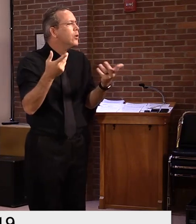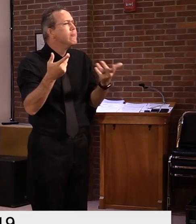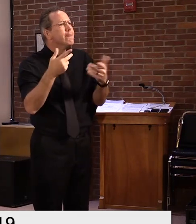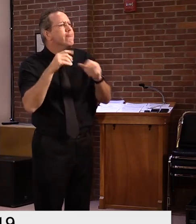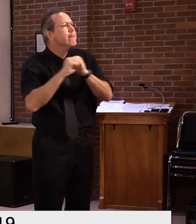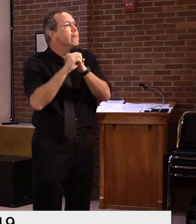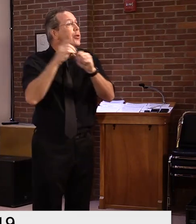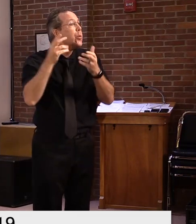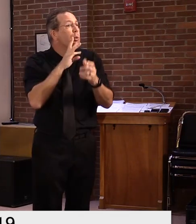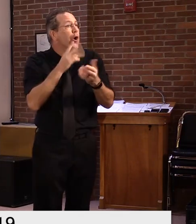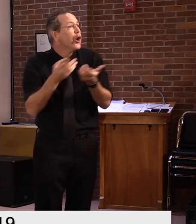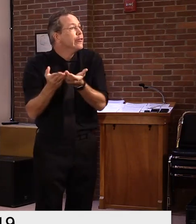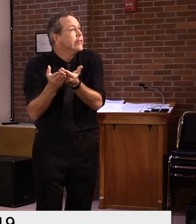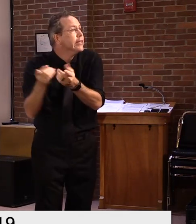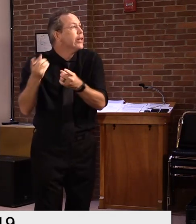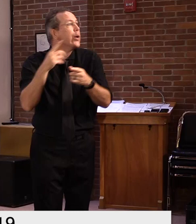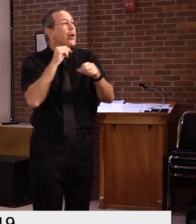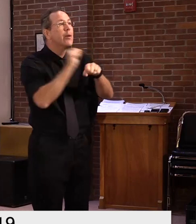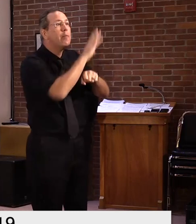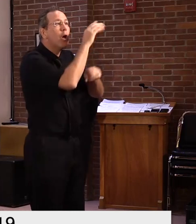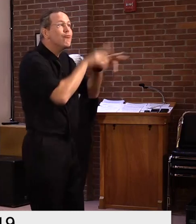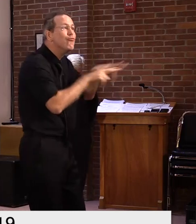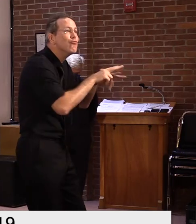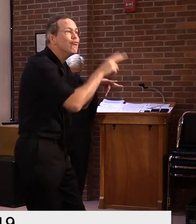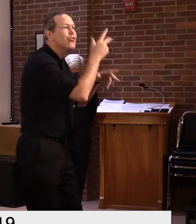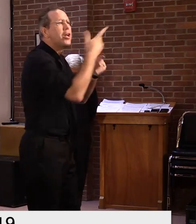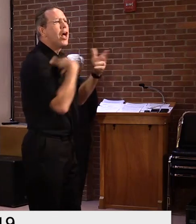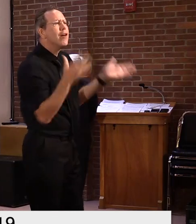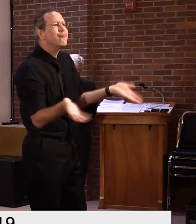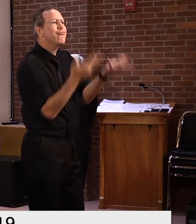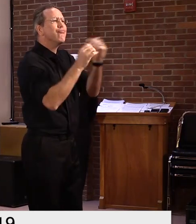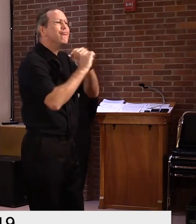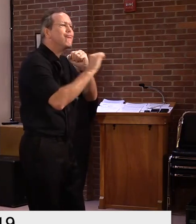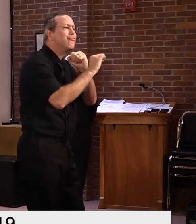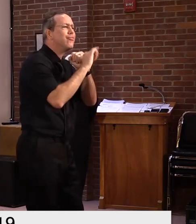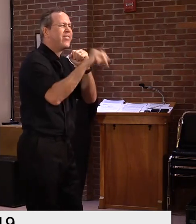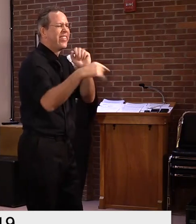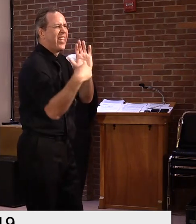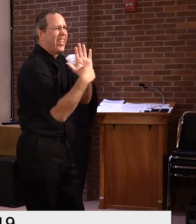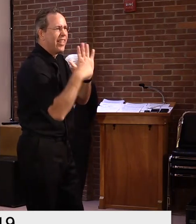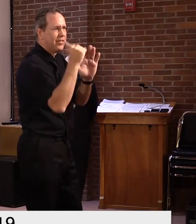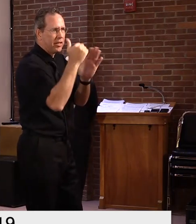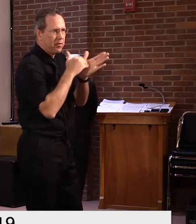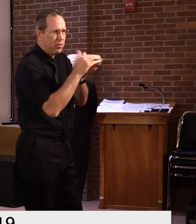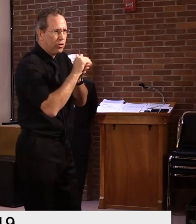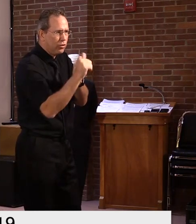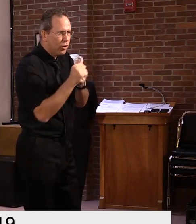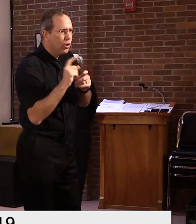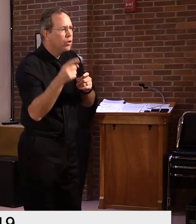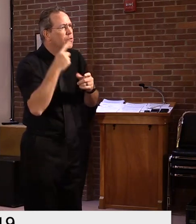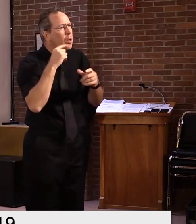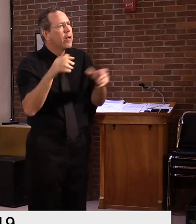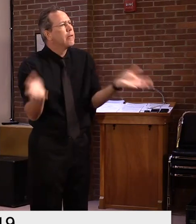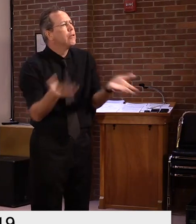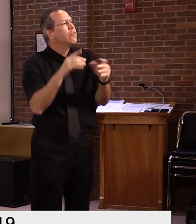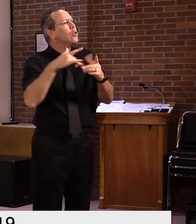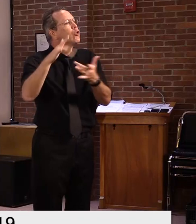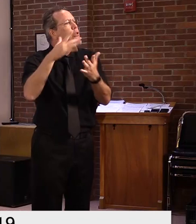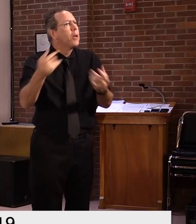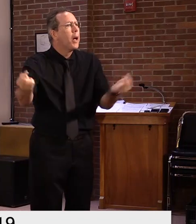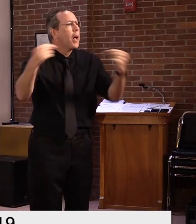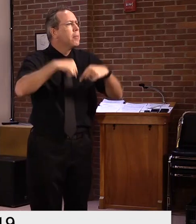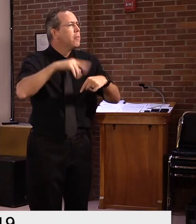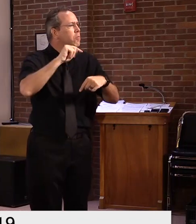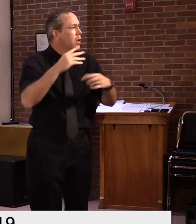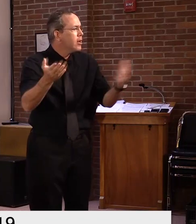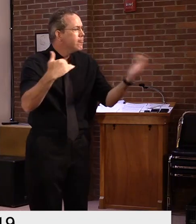winter season, increase sales of local products, and encourage people to consider relocating to Vermont permanently.